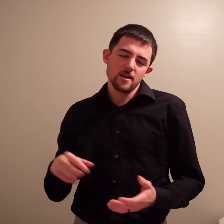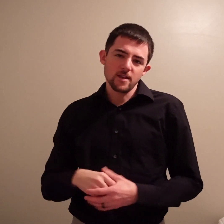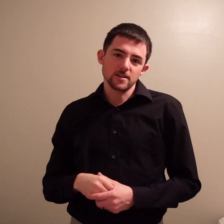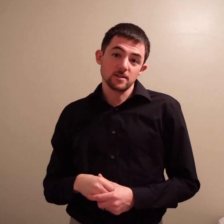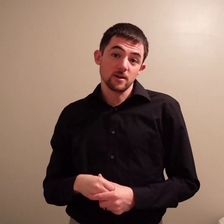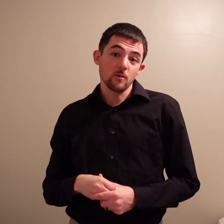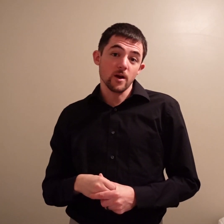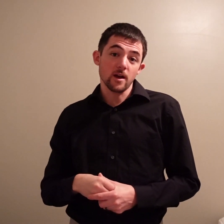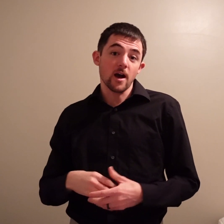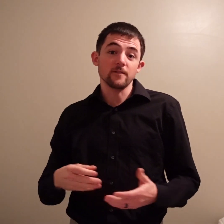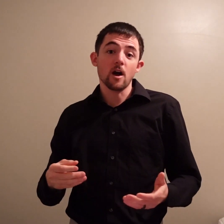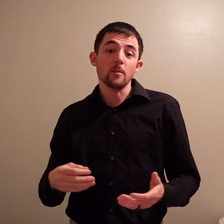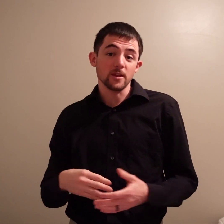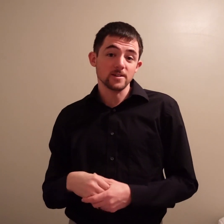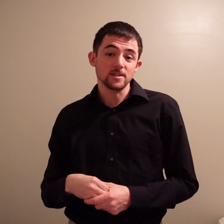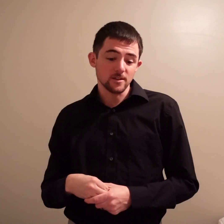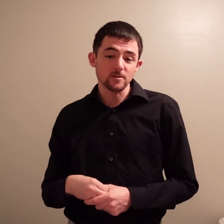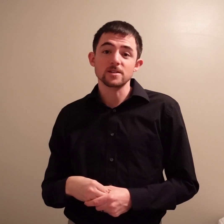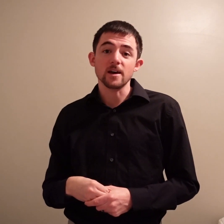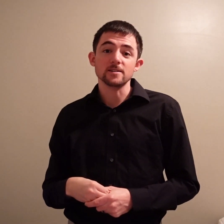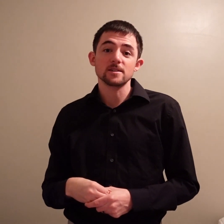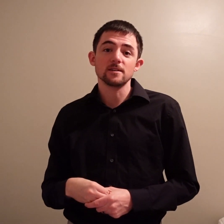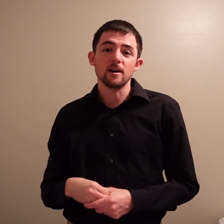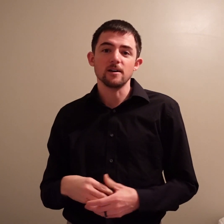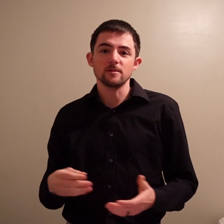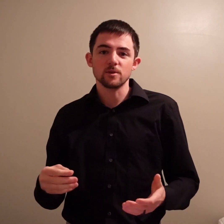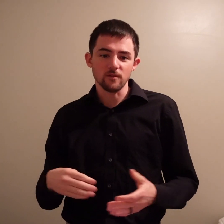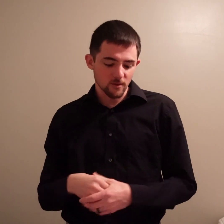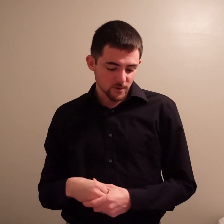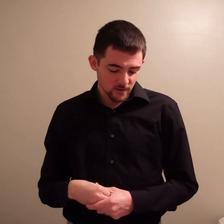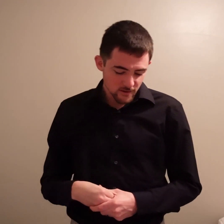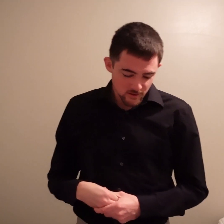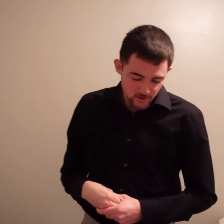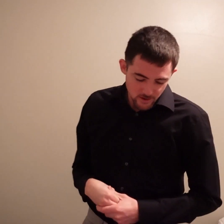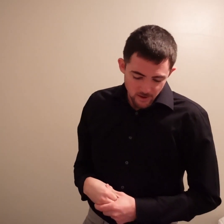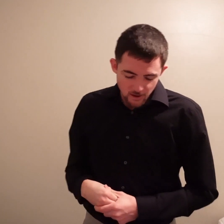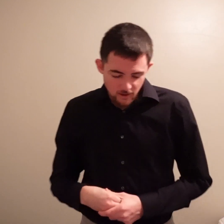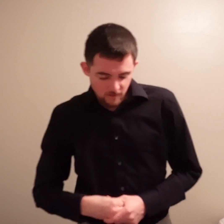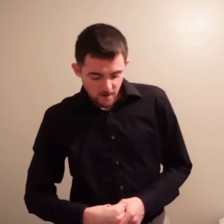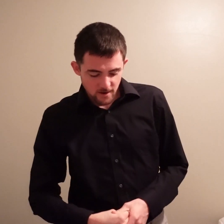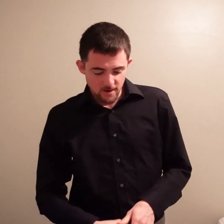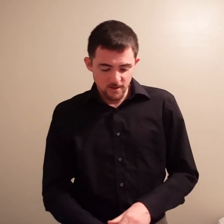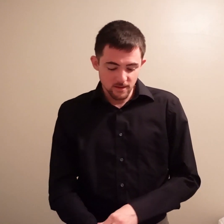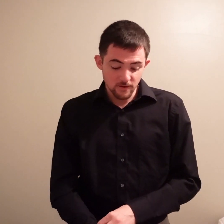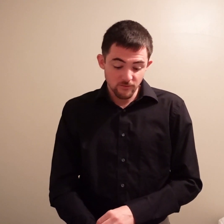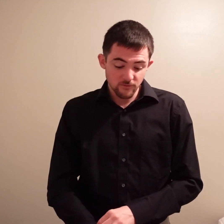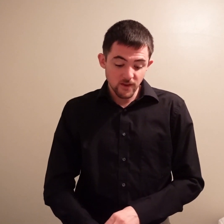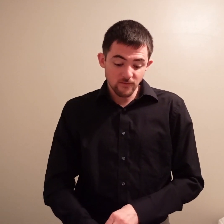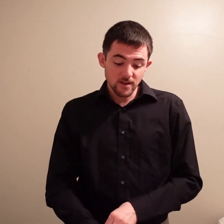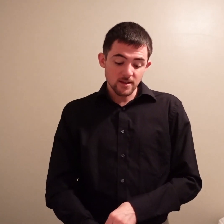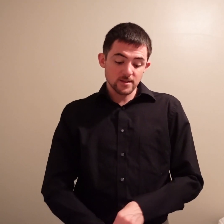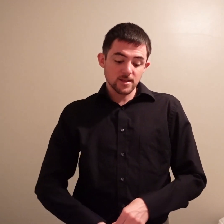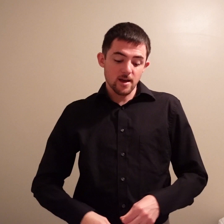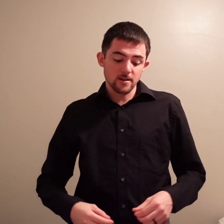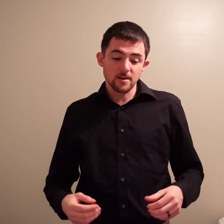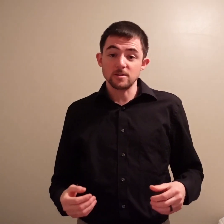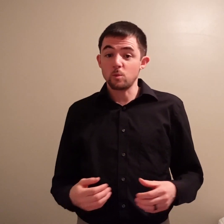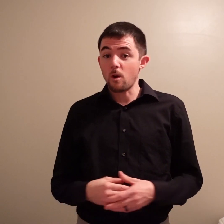That's the way I've commonly seen those signs performed. Alrighty, the 15th sign is